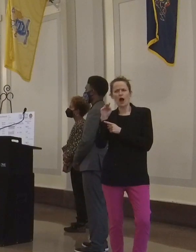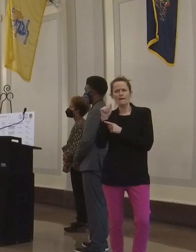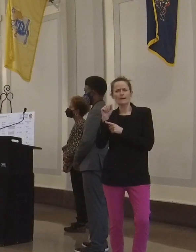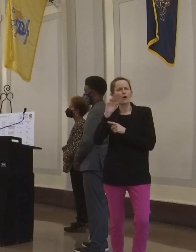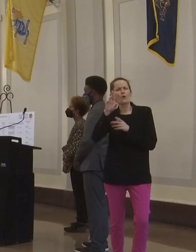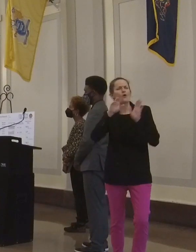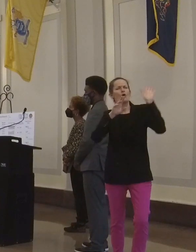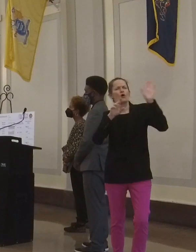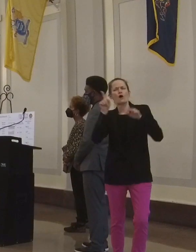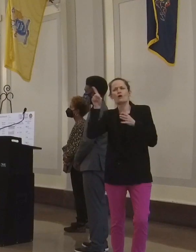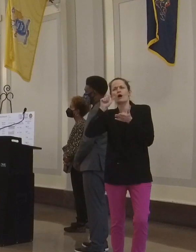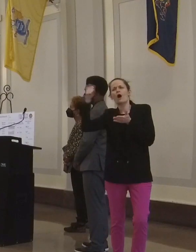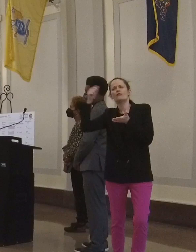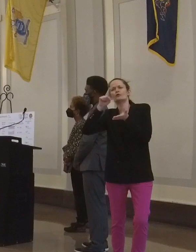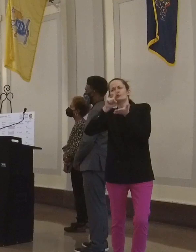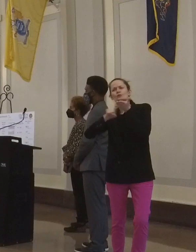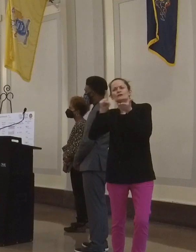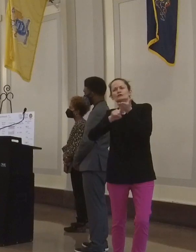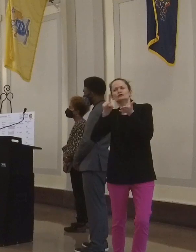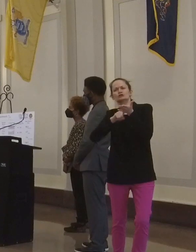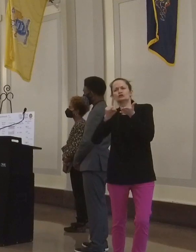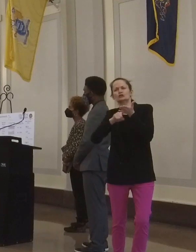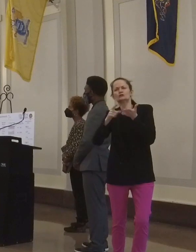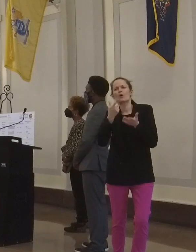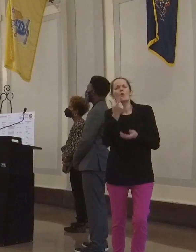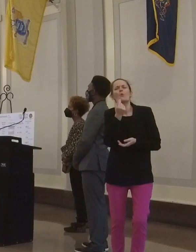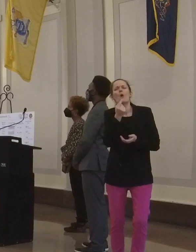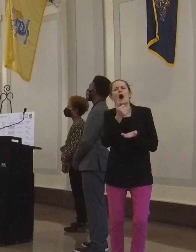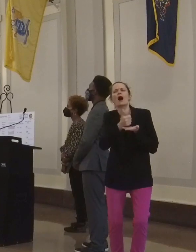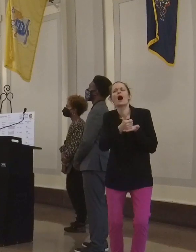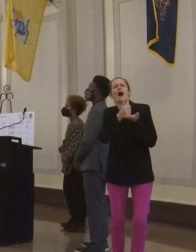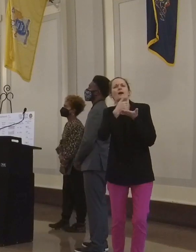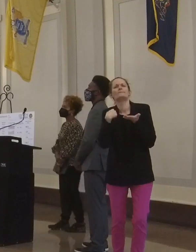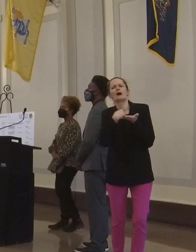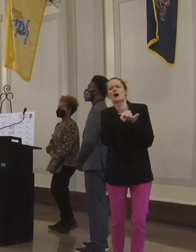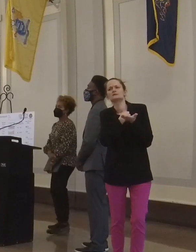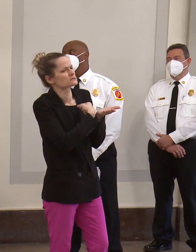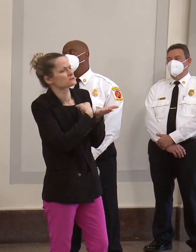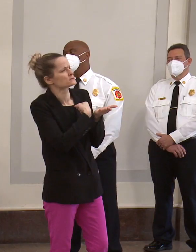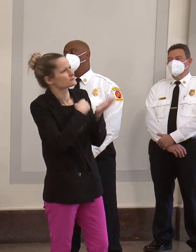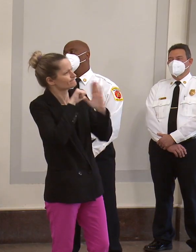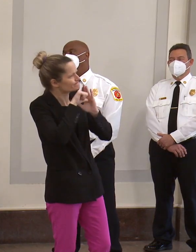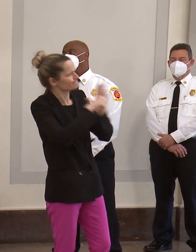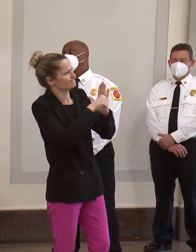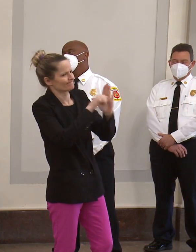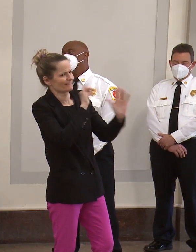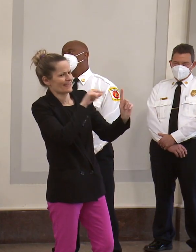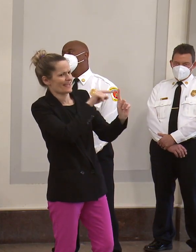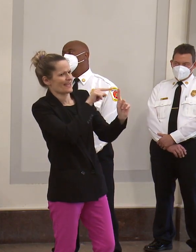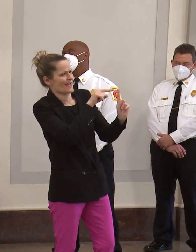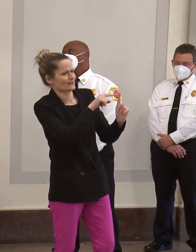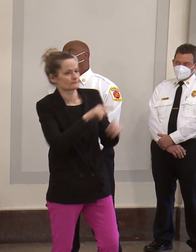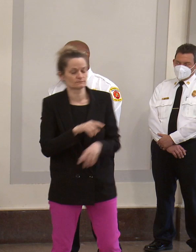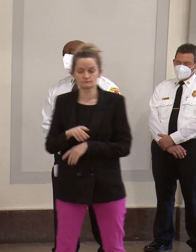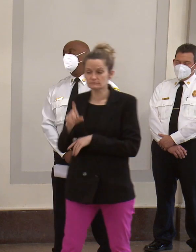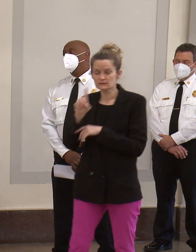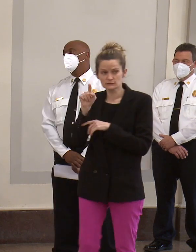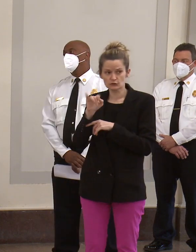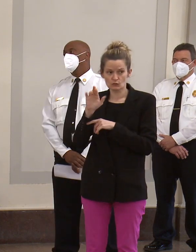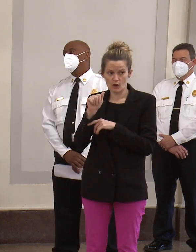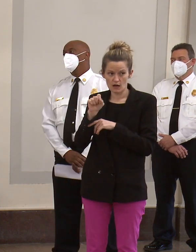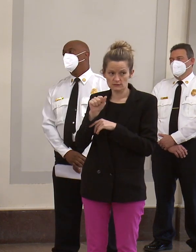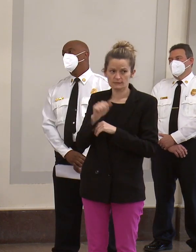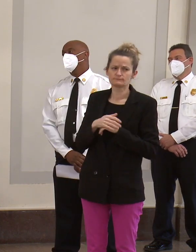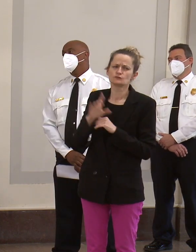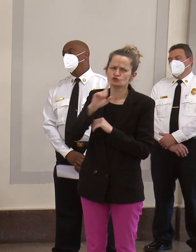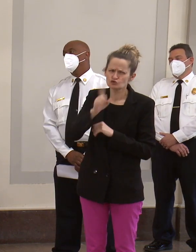you're referring to? It would just be helpful to underscore that if I could do that with data. Thanks. Sure, sure. So again, referring to much of